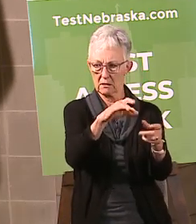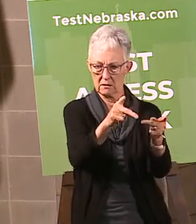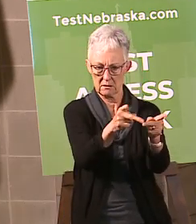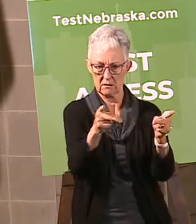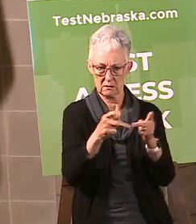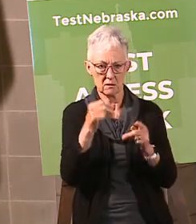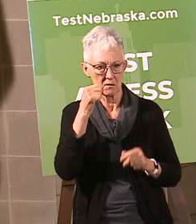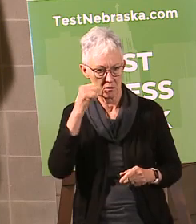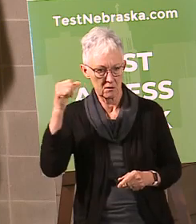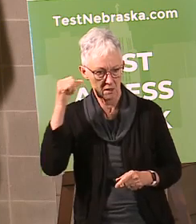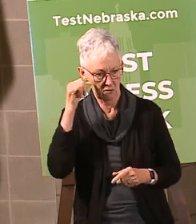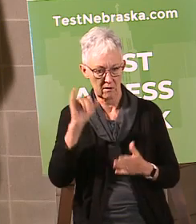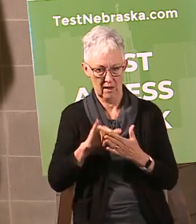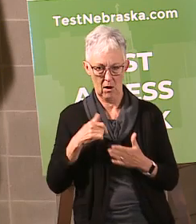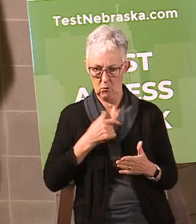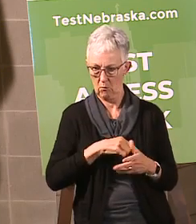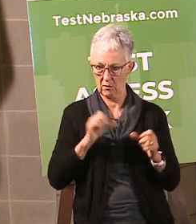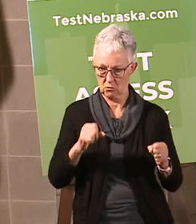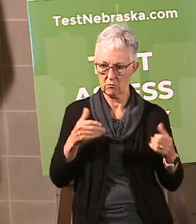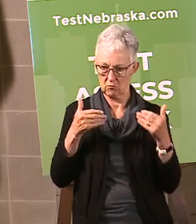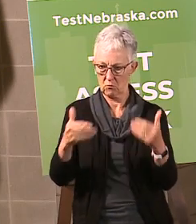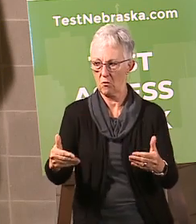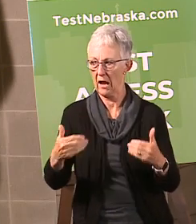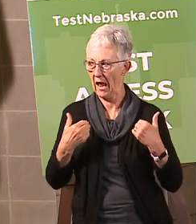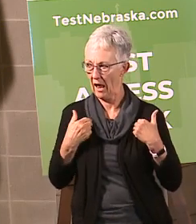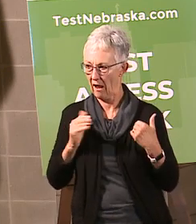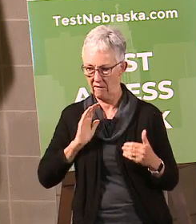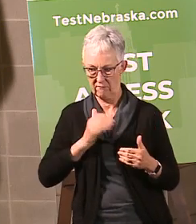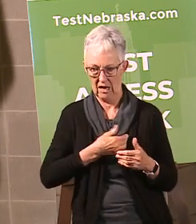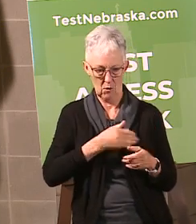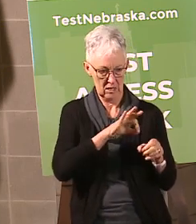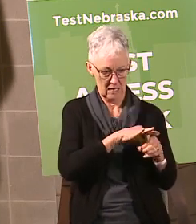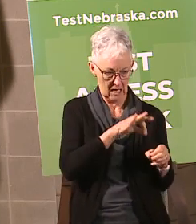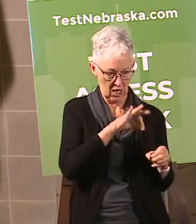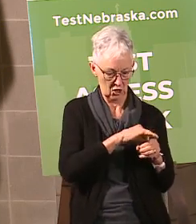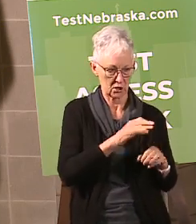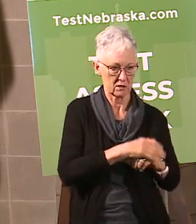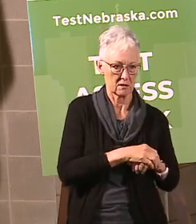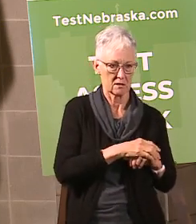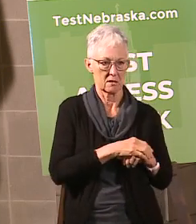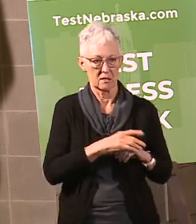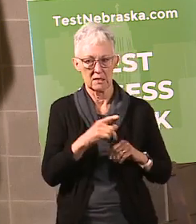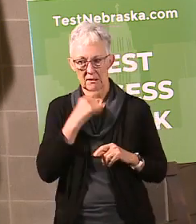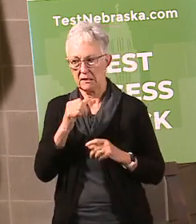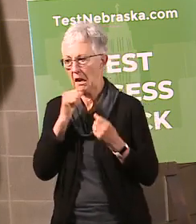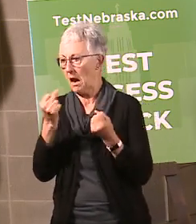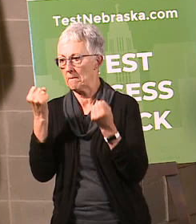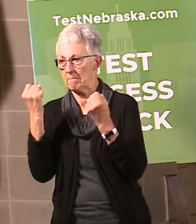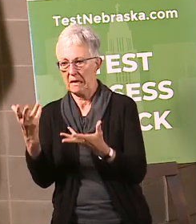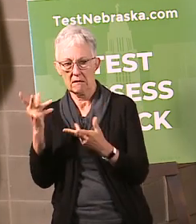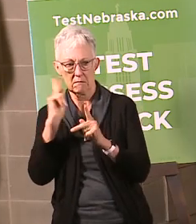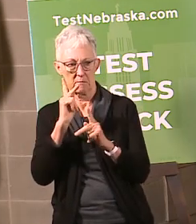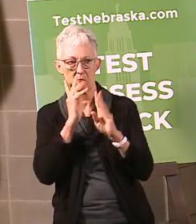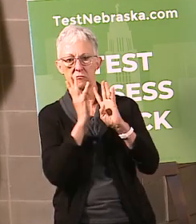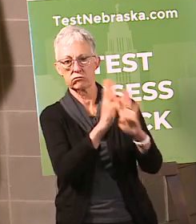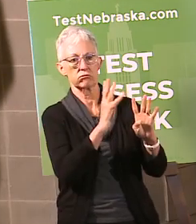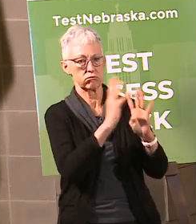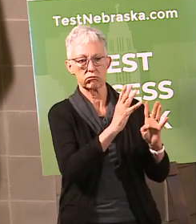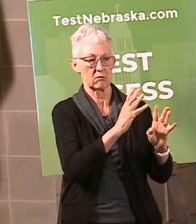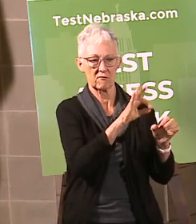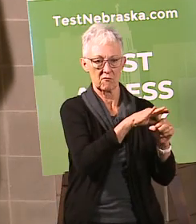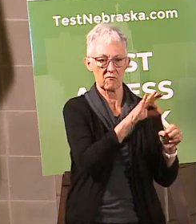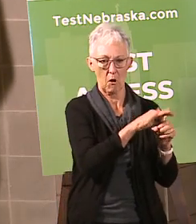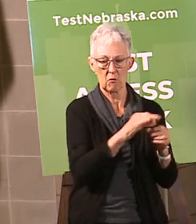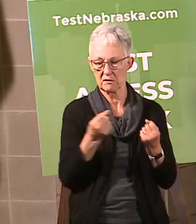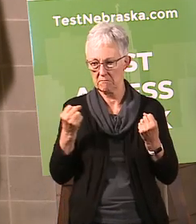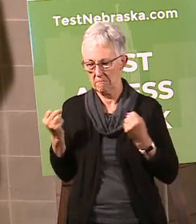election. As you all know, we had a record turnout, not so much at the polls, because a lot of people mailed in their ballots, but I do want to thank all the poll workers and